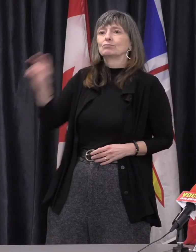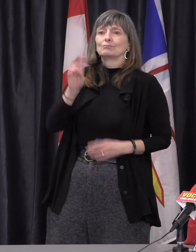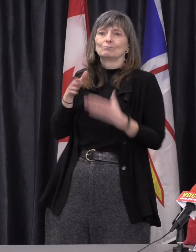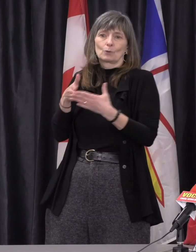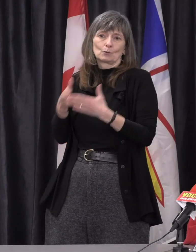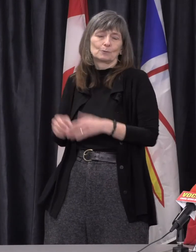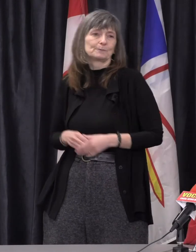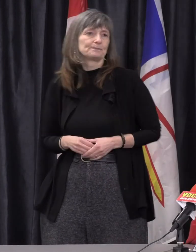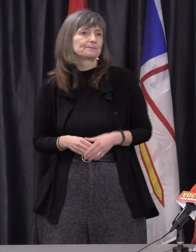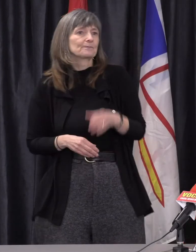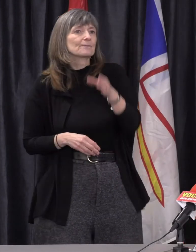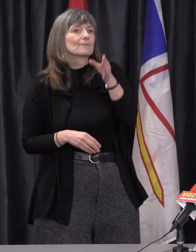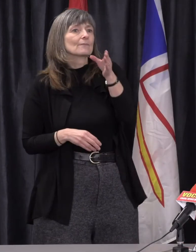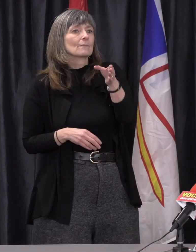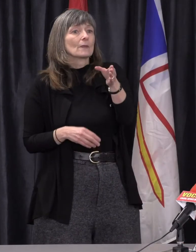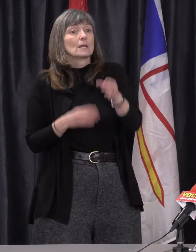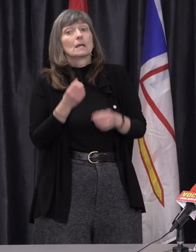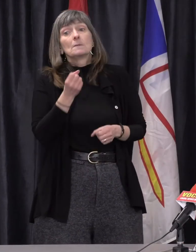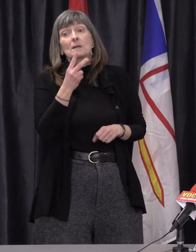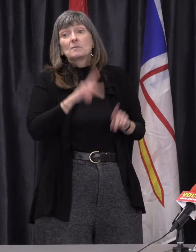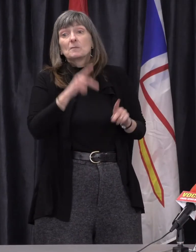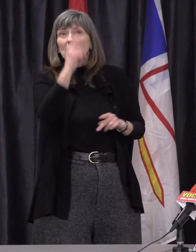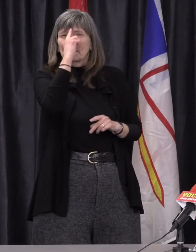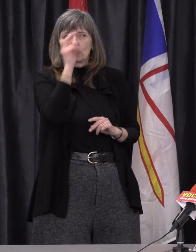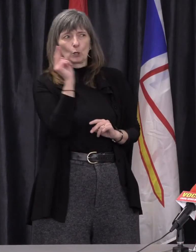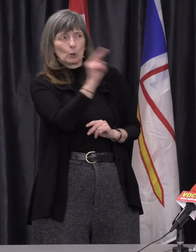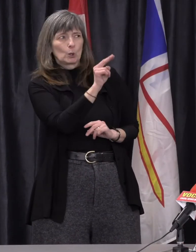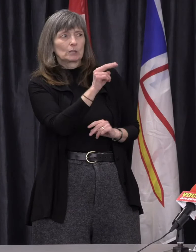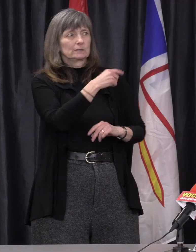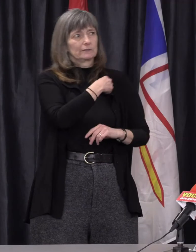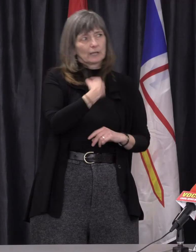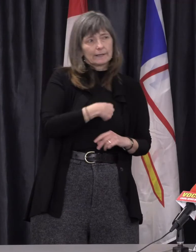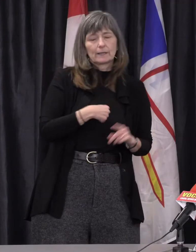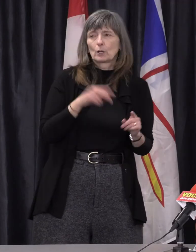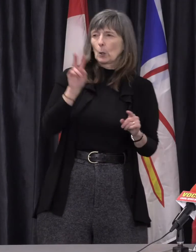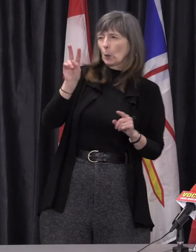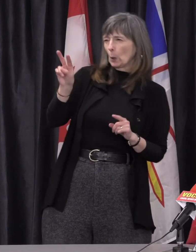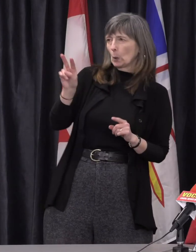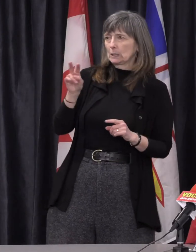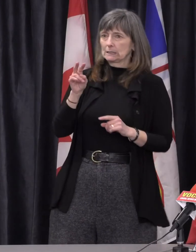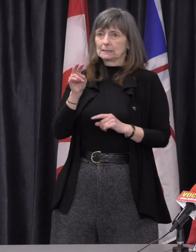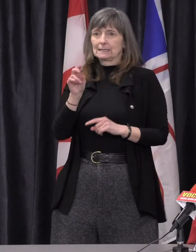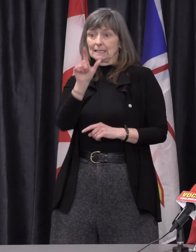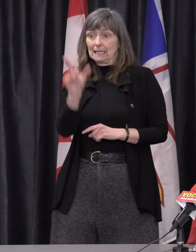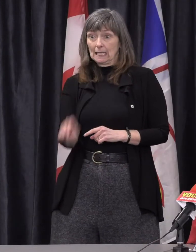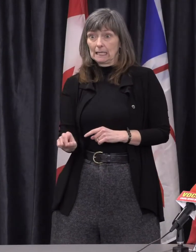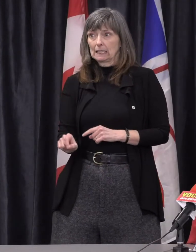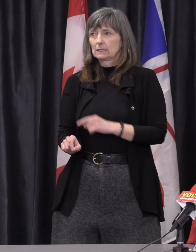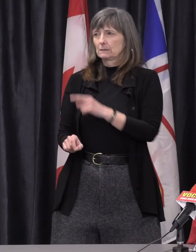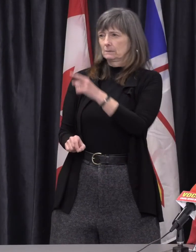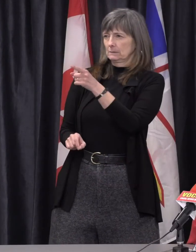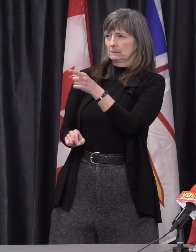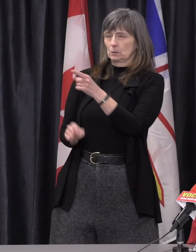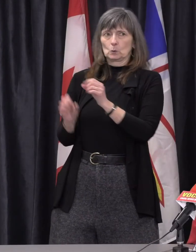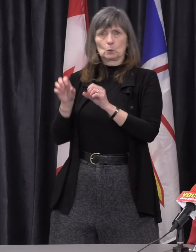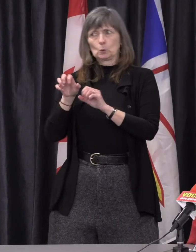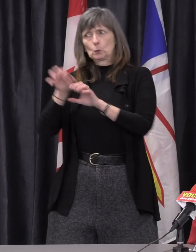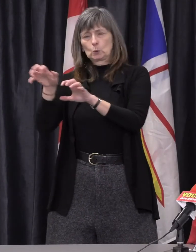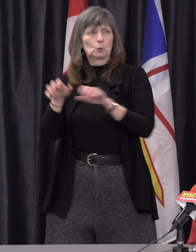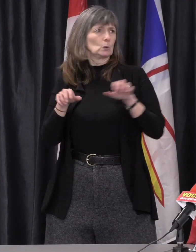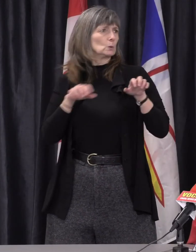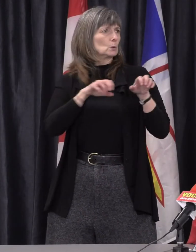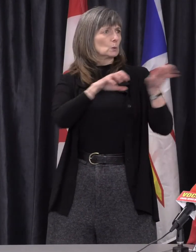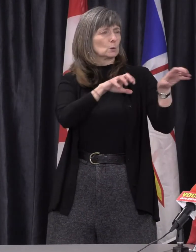A lot of people are looking at places like Italy and China where there have been an extraordinary number of cases and also extraordinary